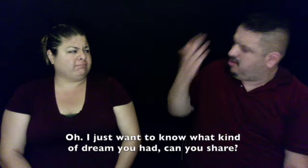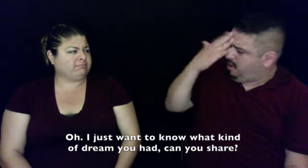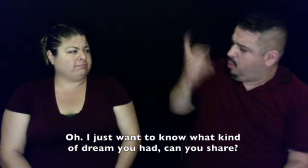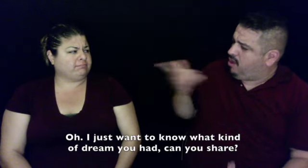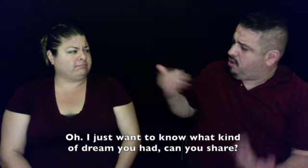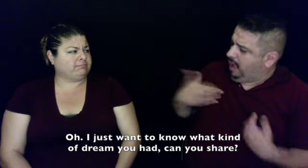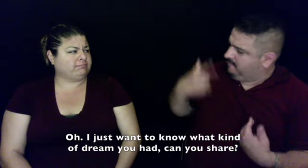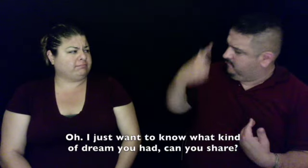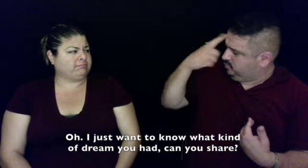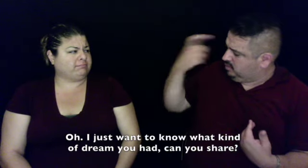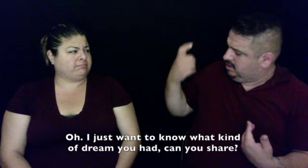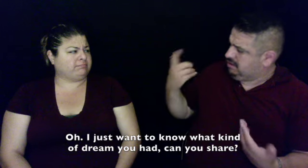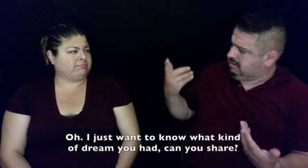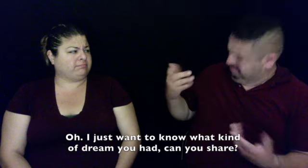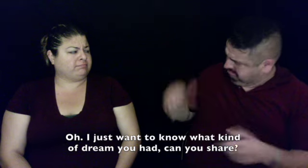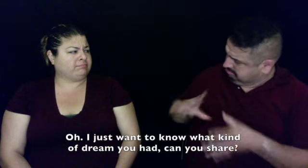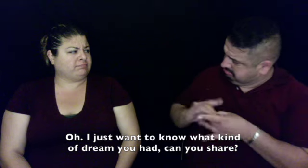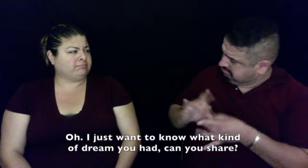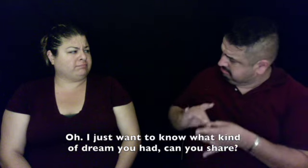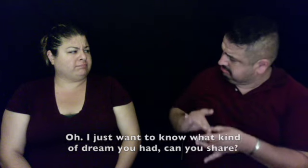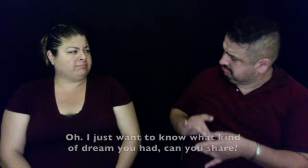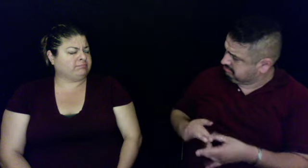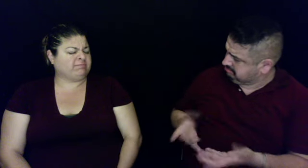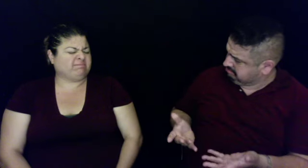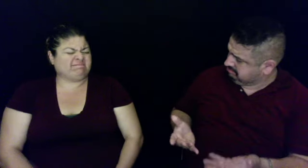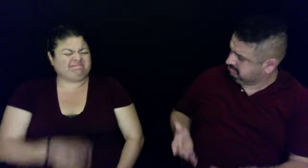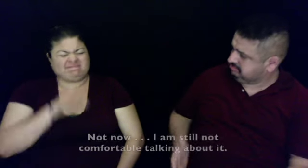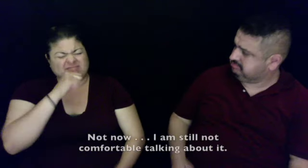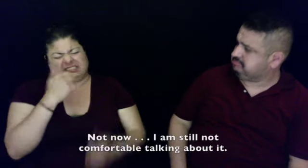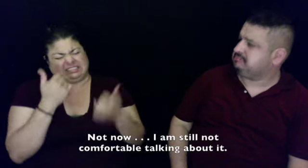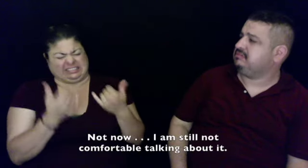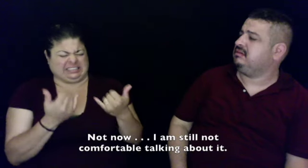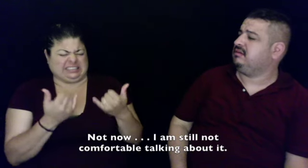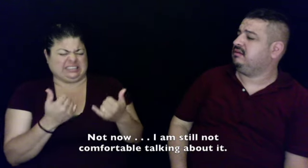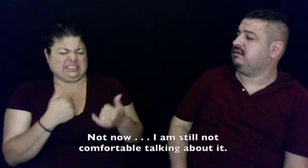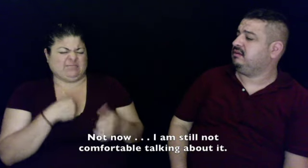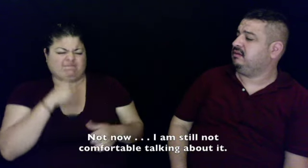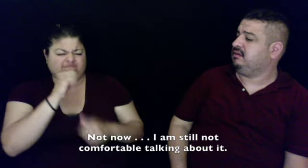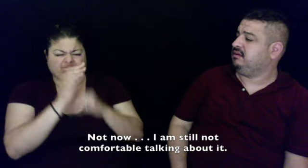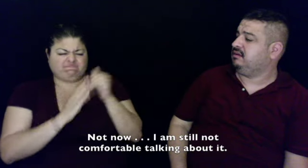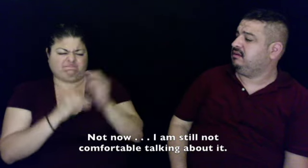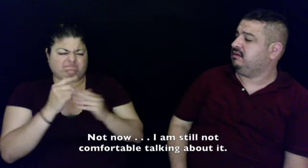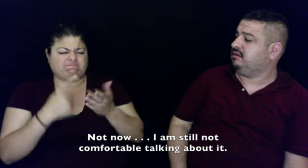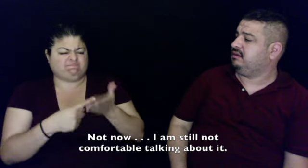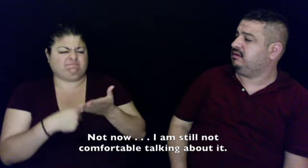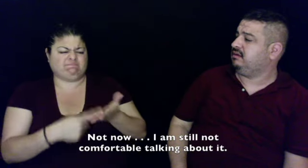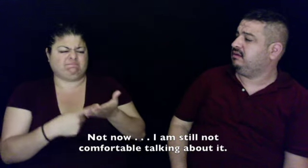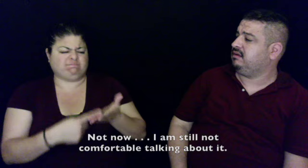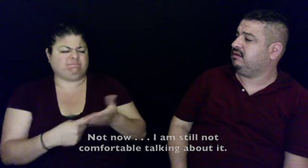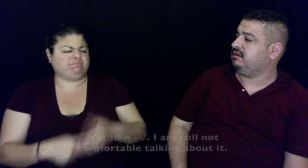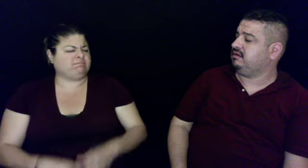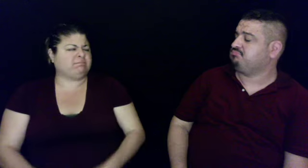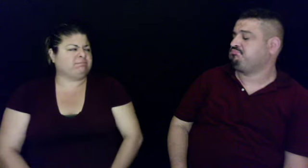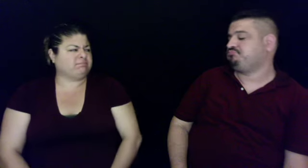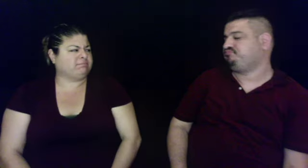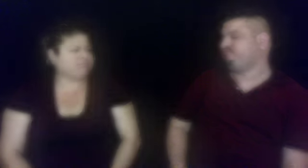Oh, I just wanted to know what kind of dream you had. Can you share? Not now. I am still not comfortable talking about it.